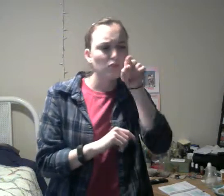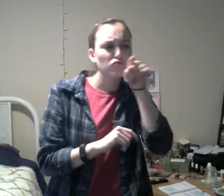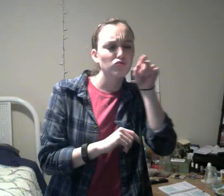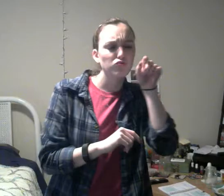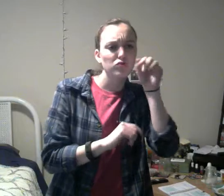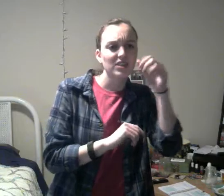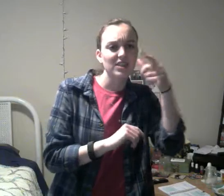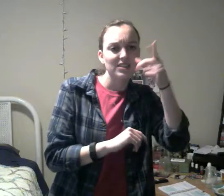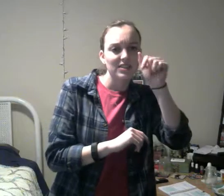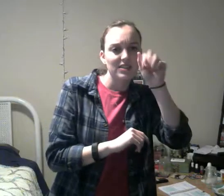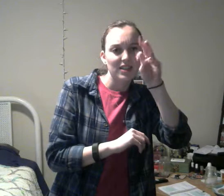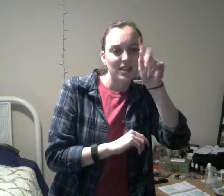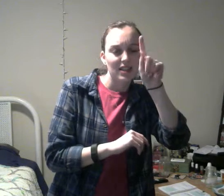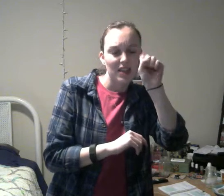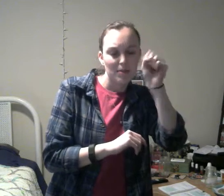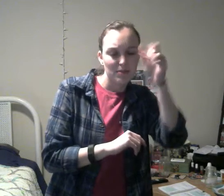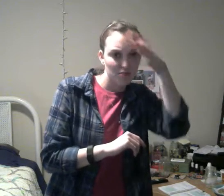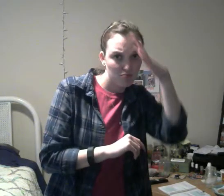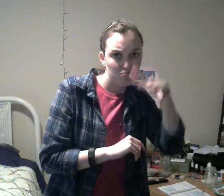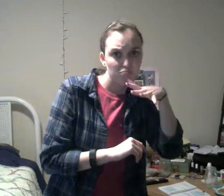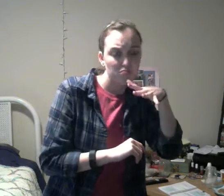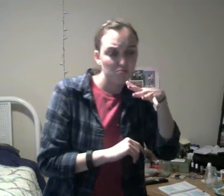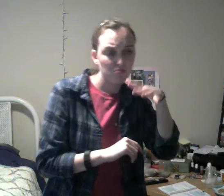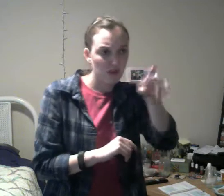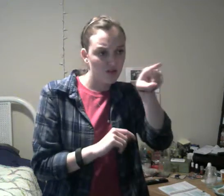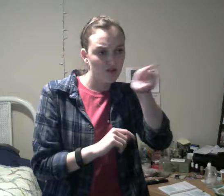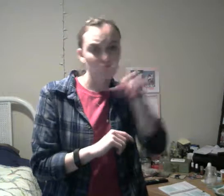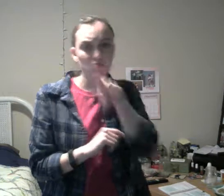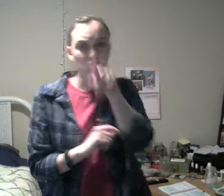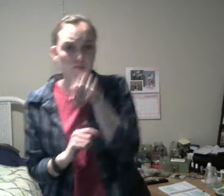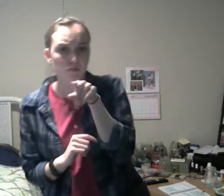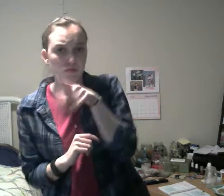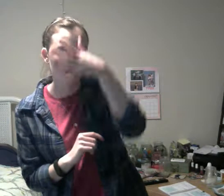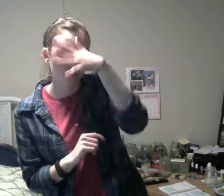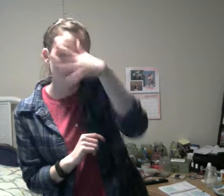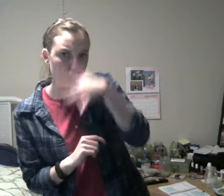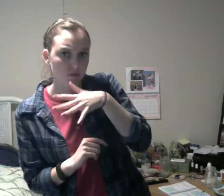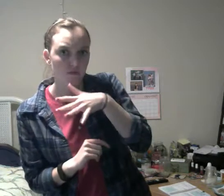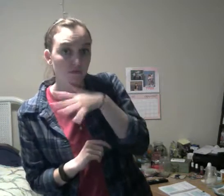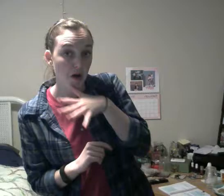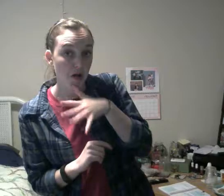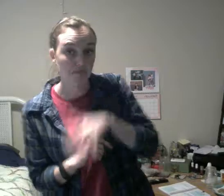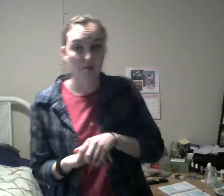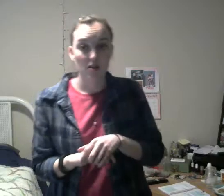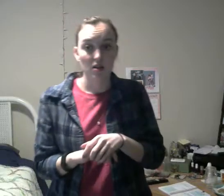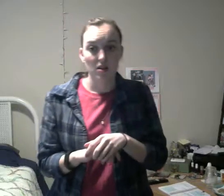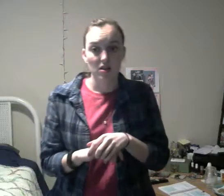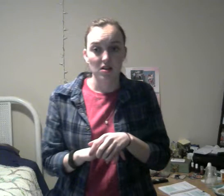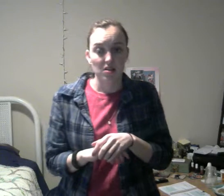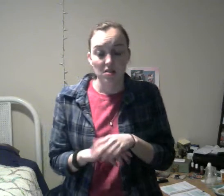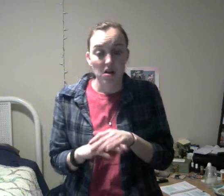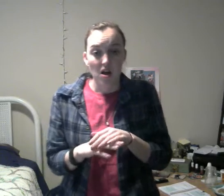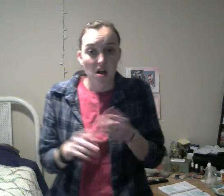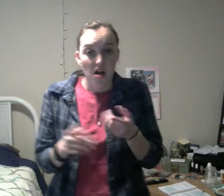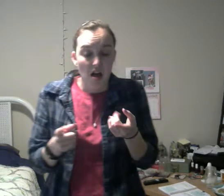the gametes of the other. And so the Punnett square is going to show fertilization. It's going to show what could happen with all the possibilities of